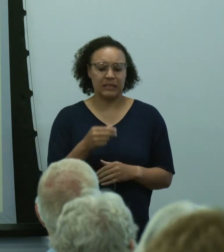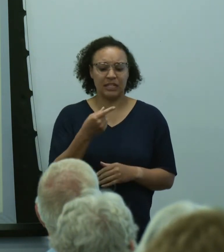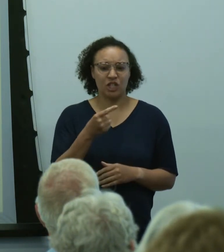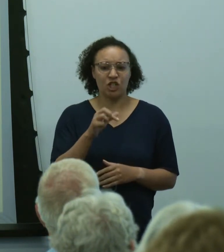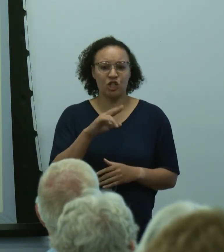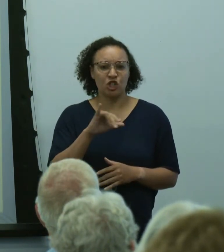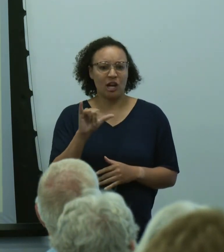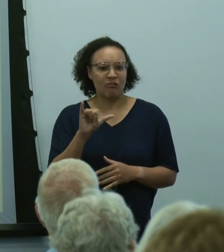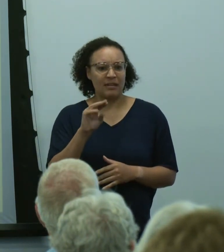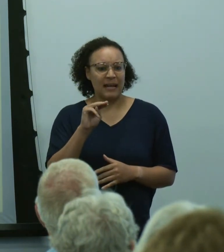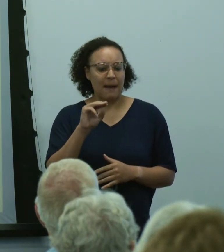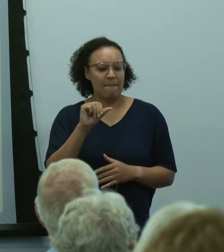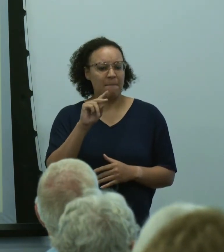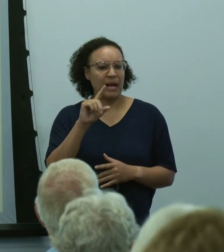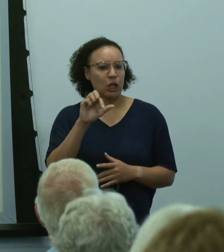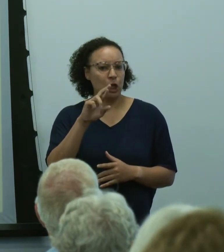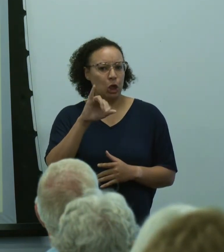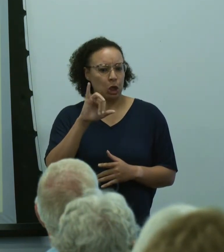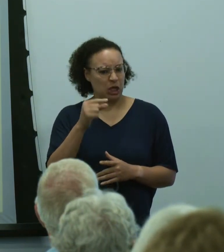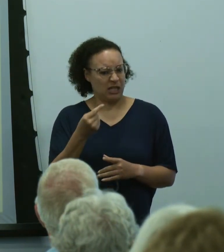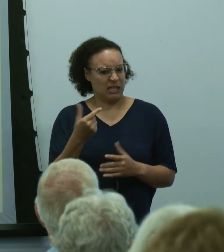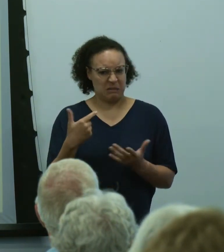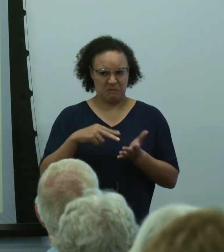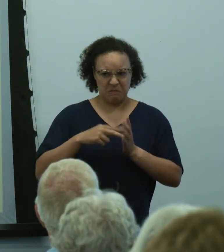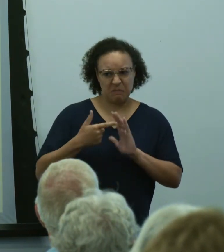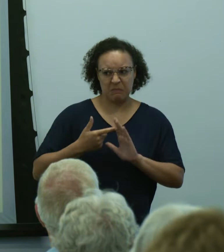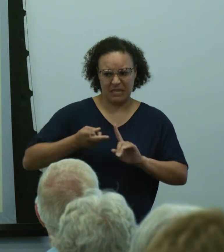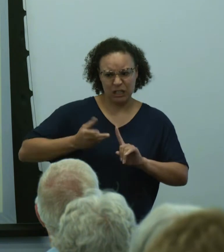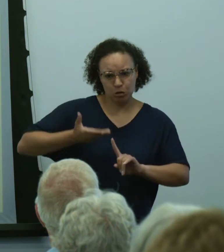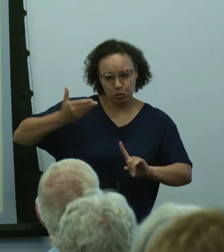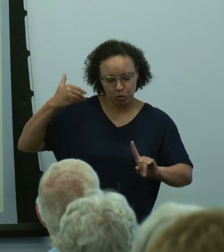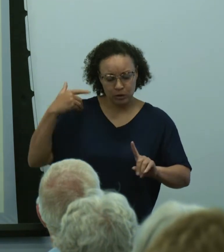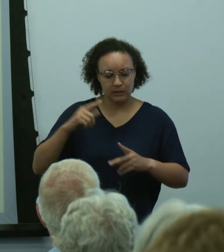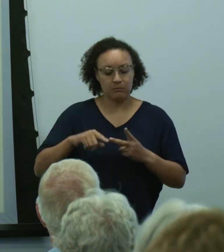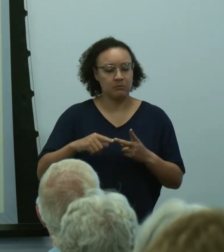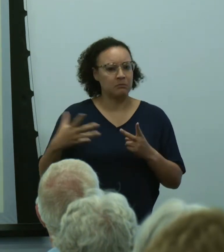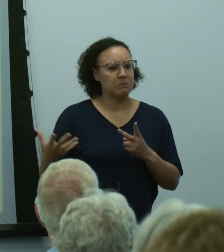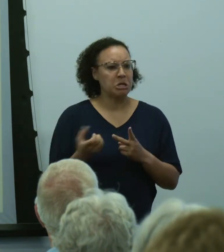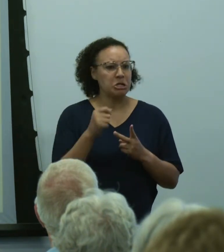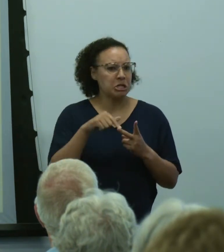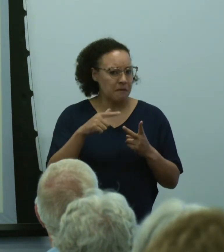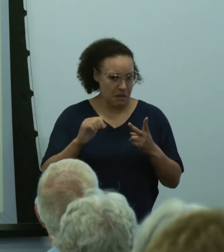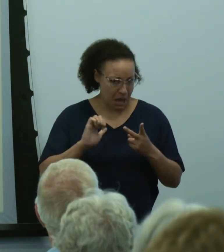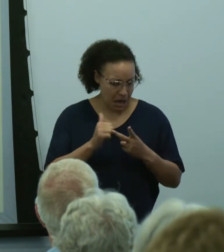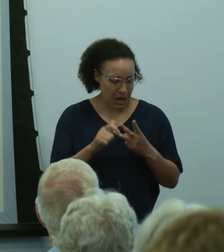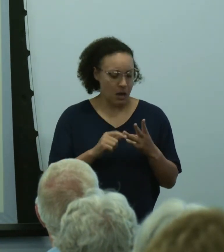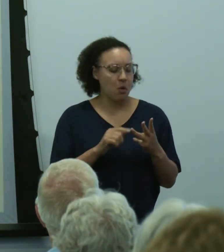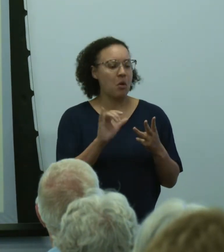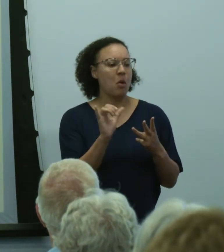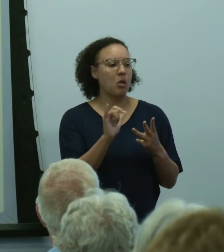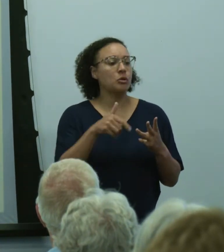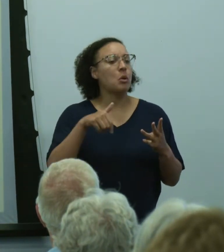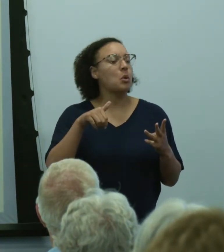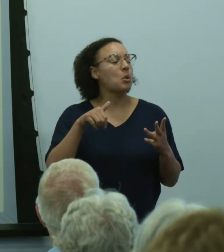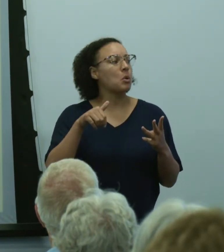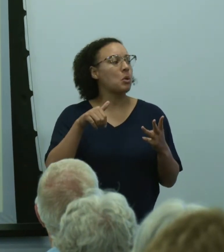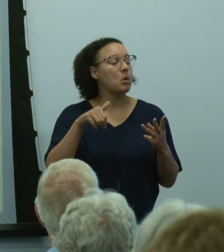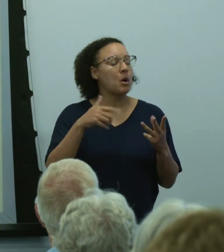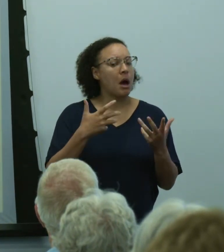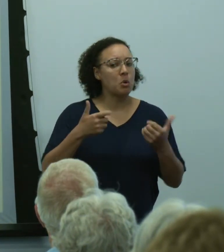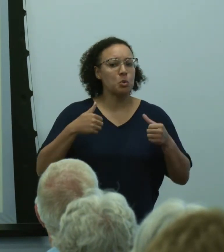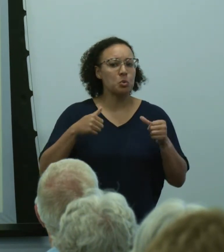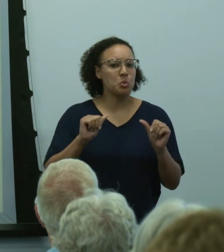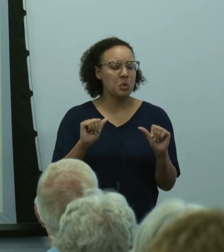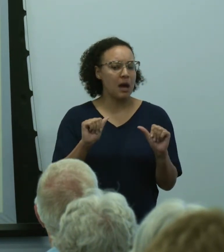gerrymandering, how it's accomplished, and then try to give